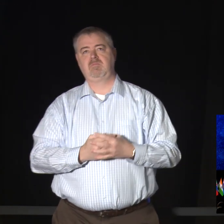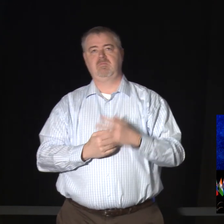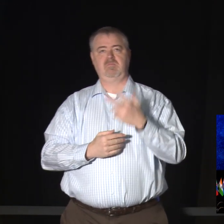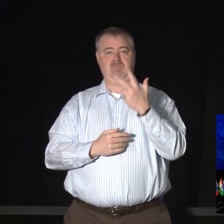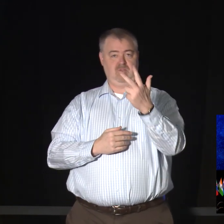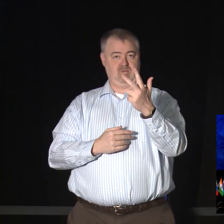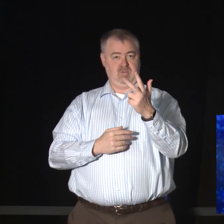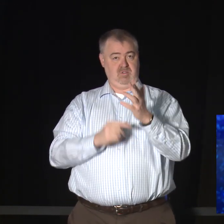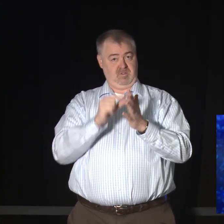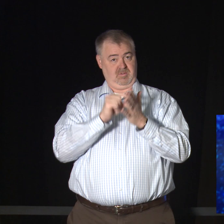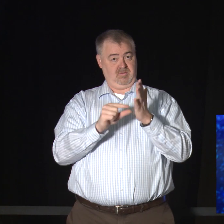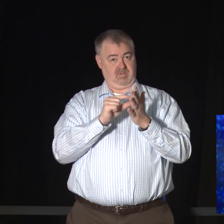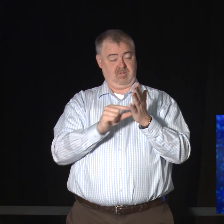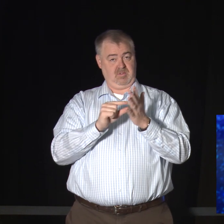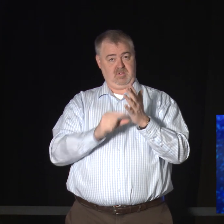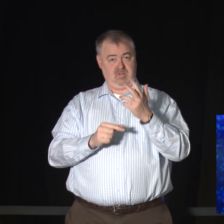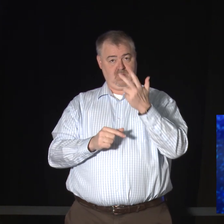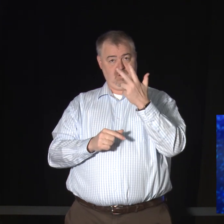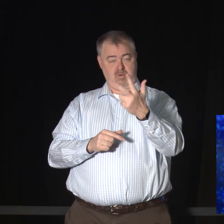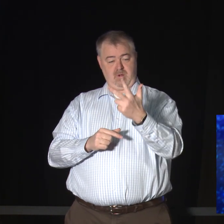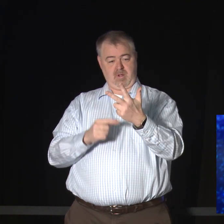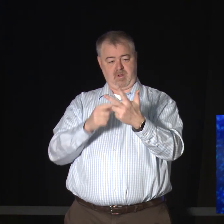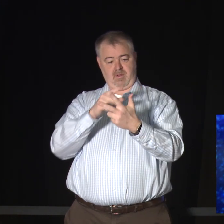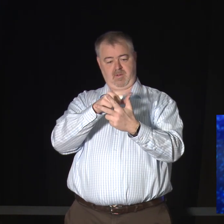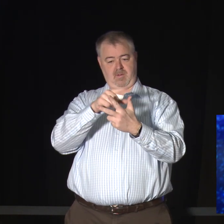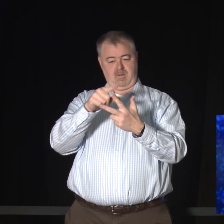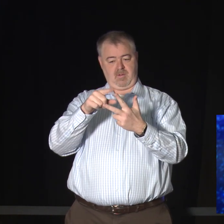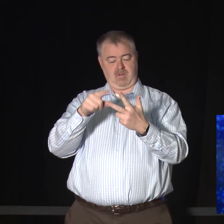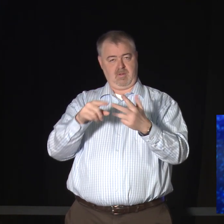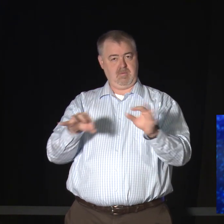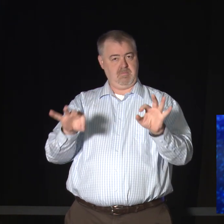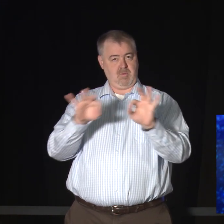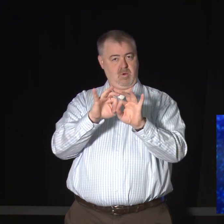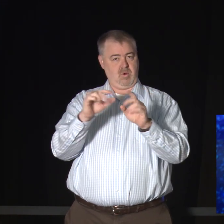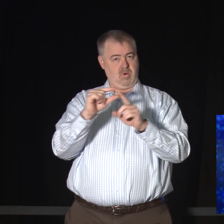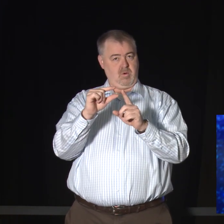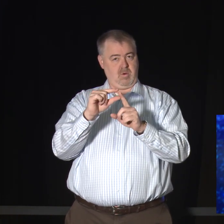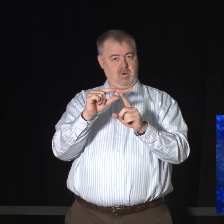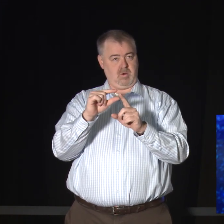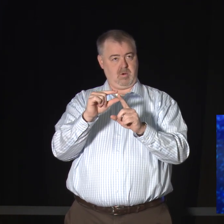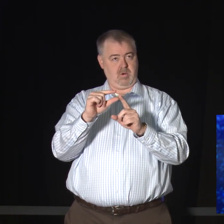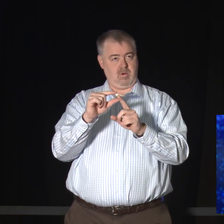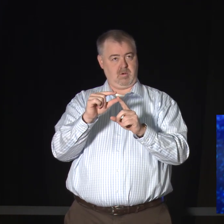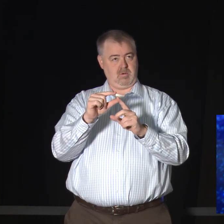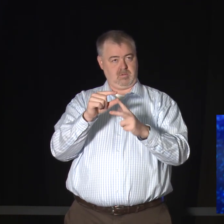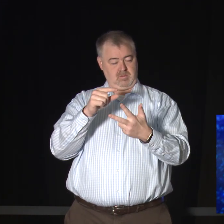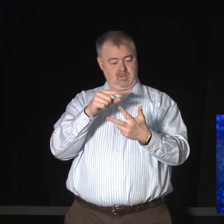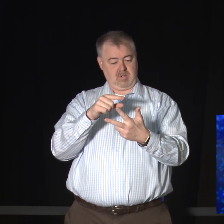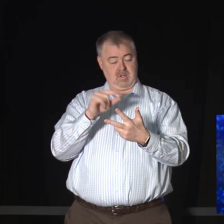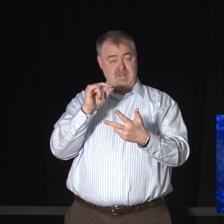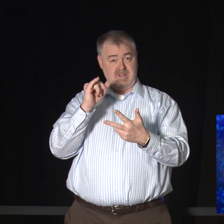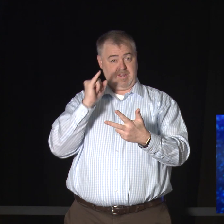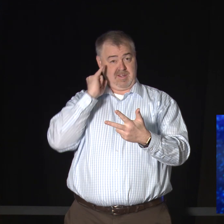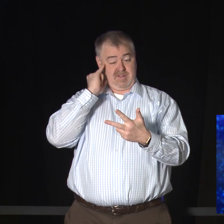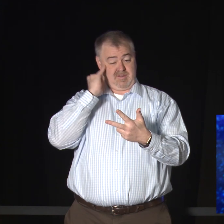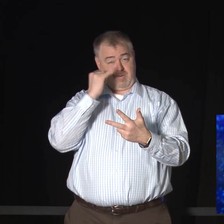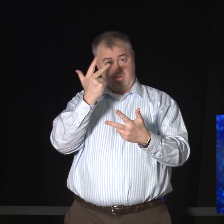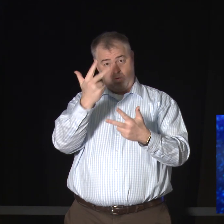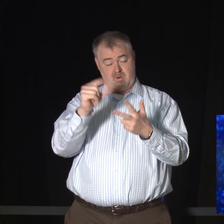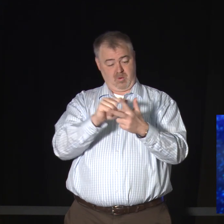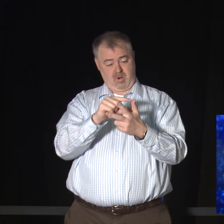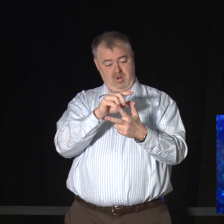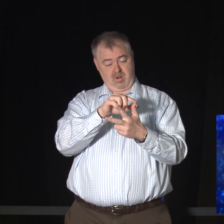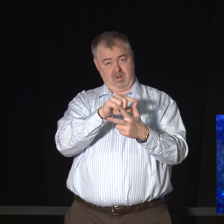Three verses, there are three operative words, key words, that if you take those